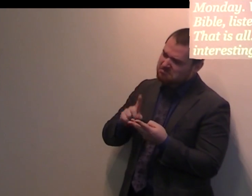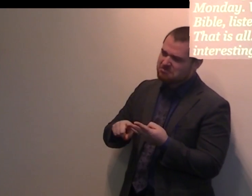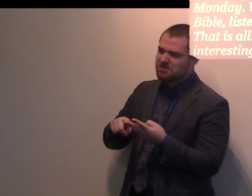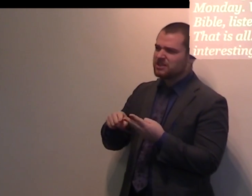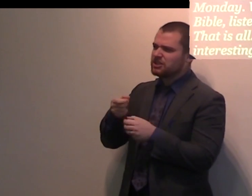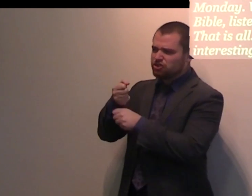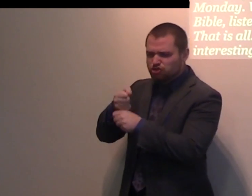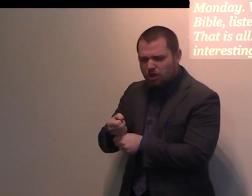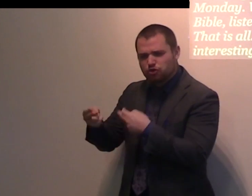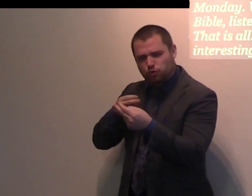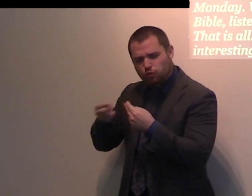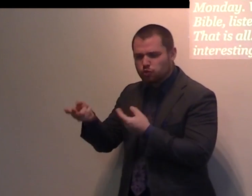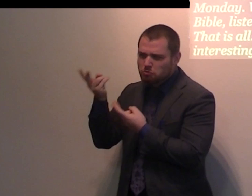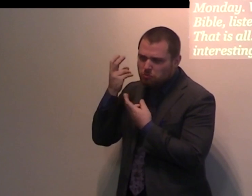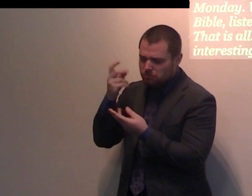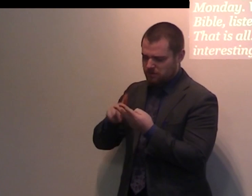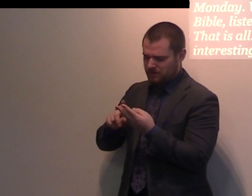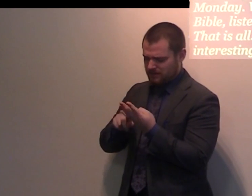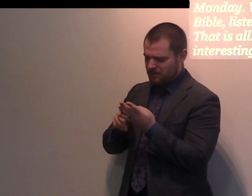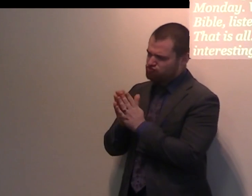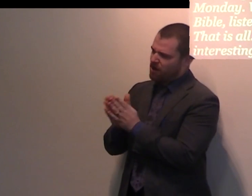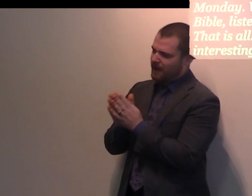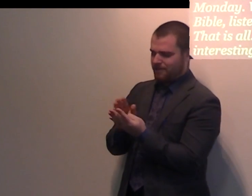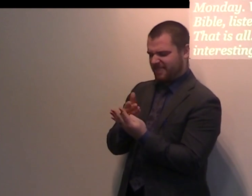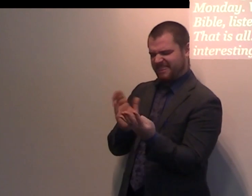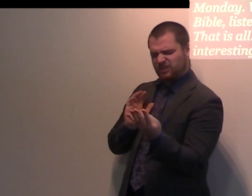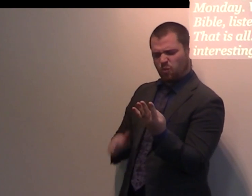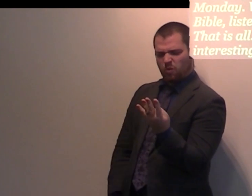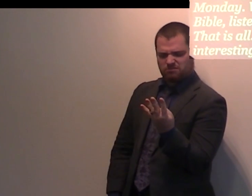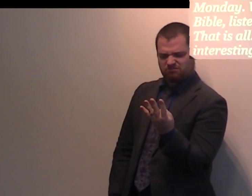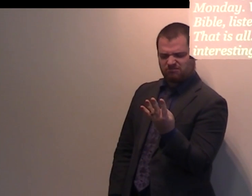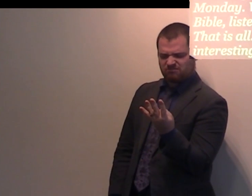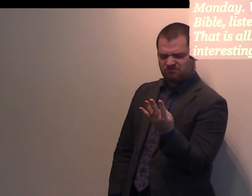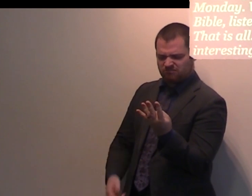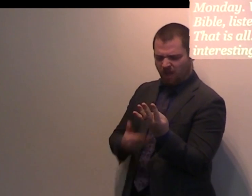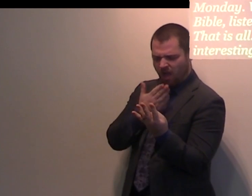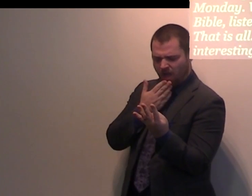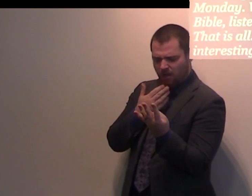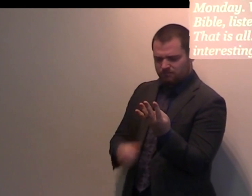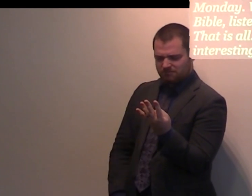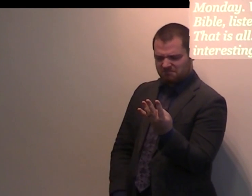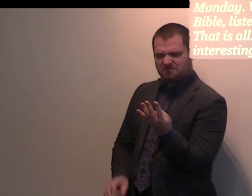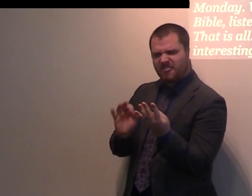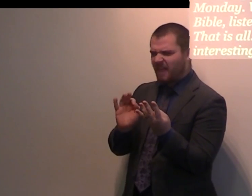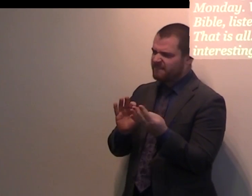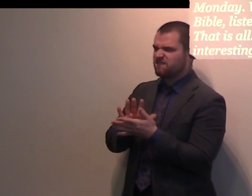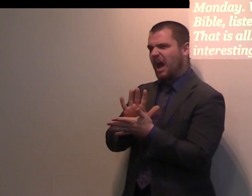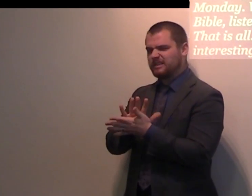church news, and pray. That is all. there is nothing fun or interesting